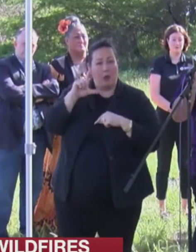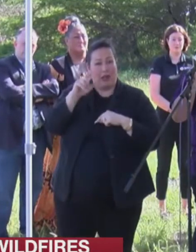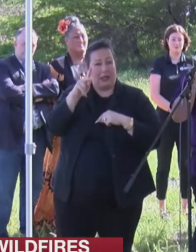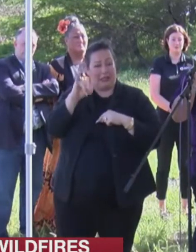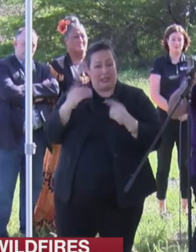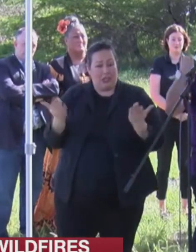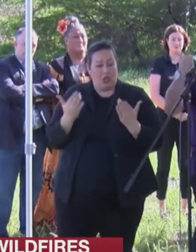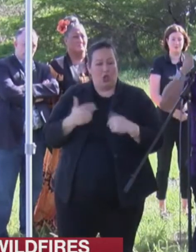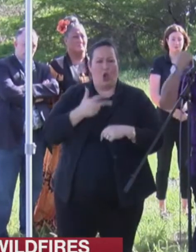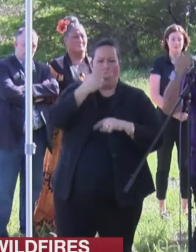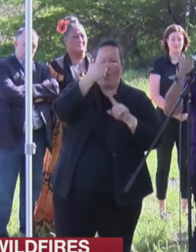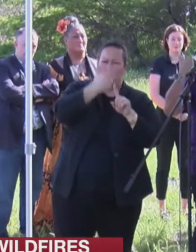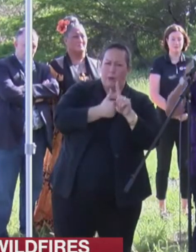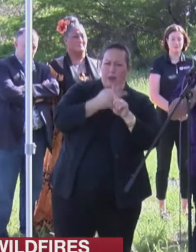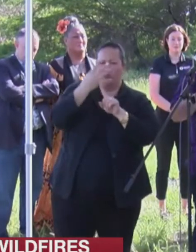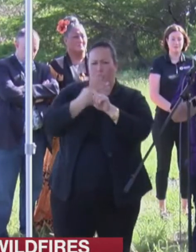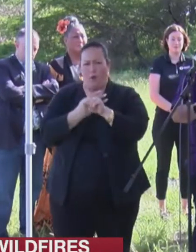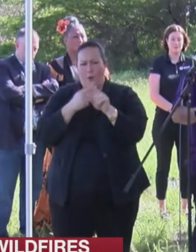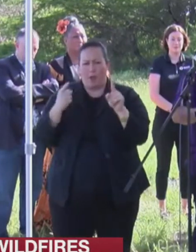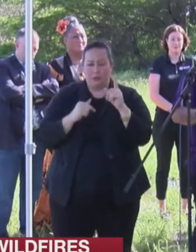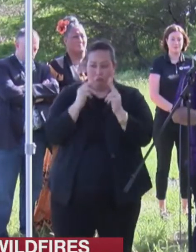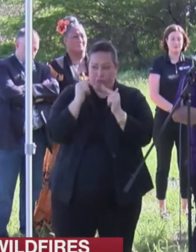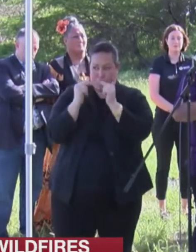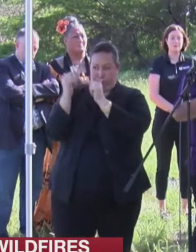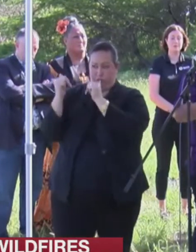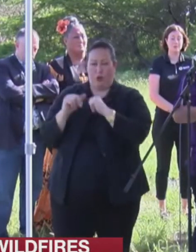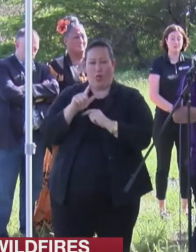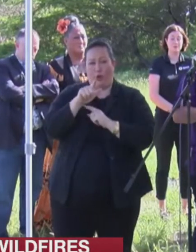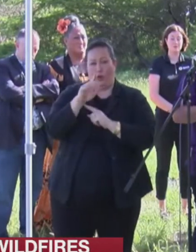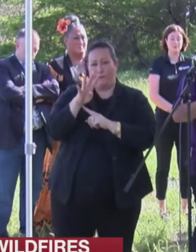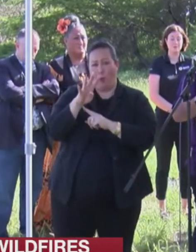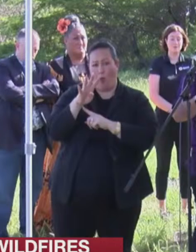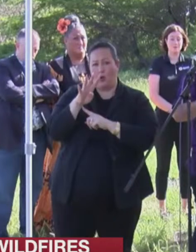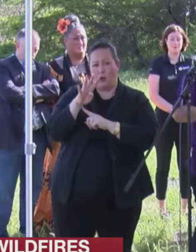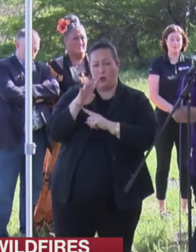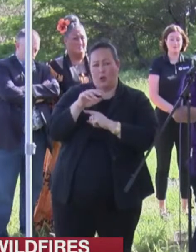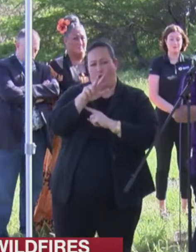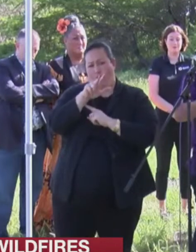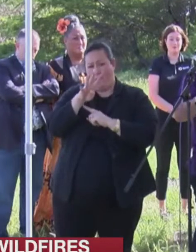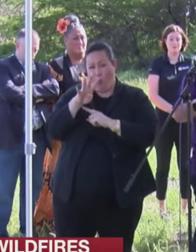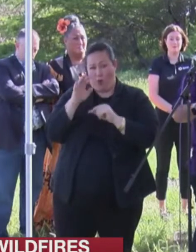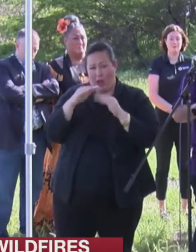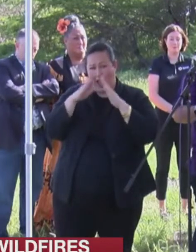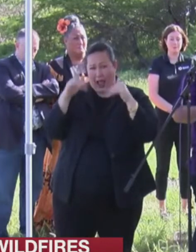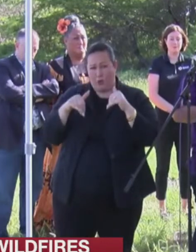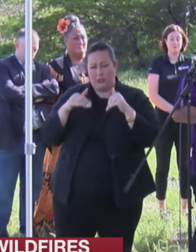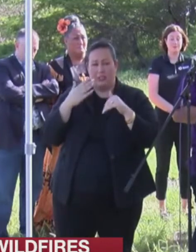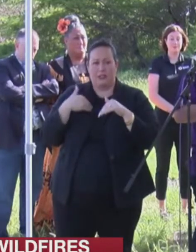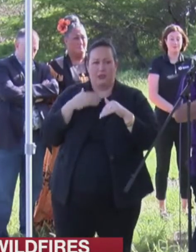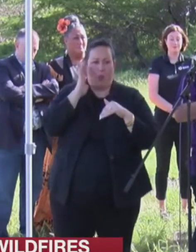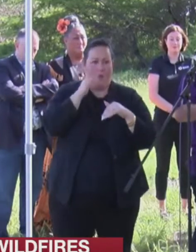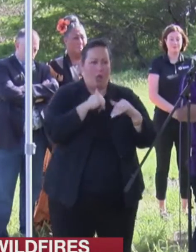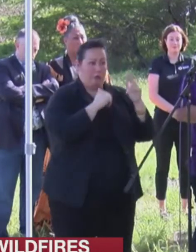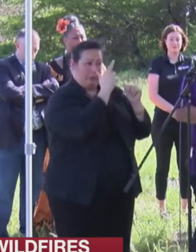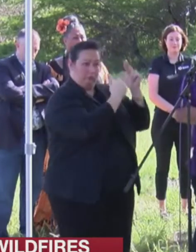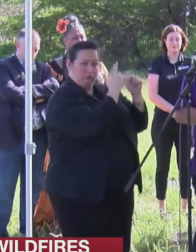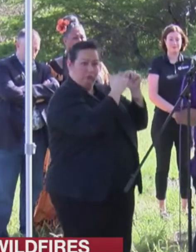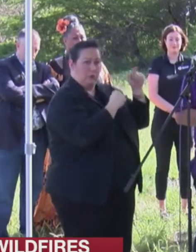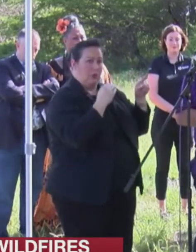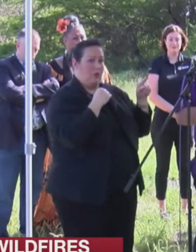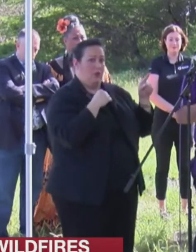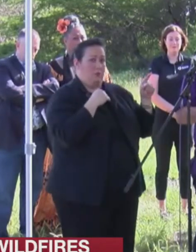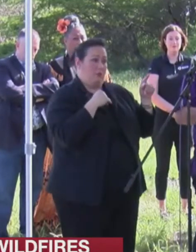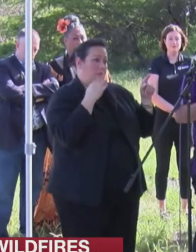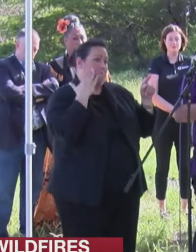to develop on these 17 lots, 34 units. These are modular homes that are prefabricated. They'll be here in the islands, hopefully within the next